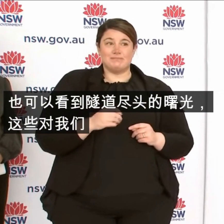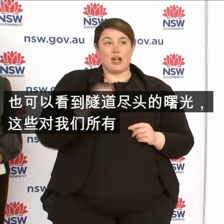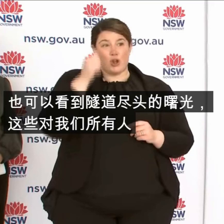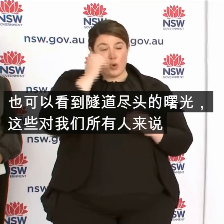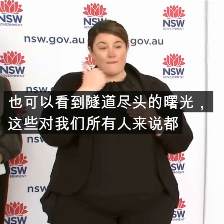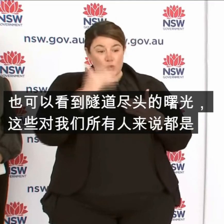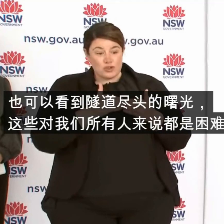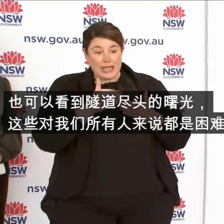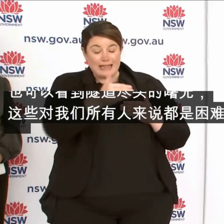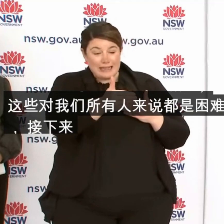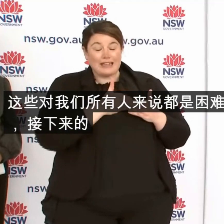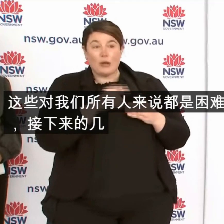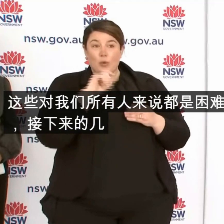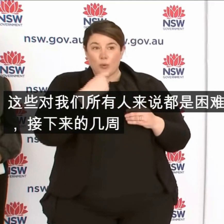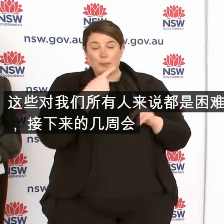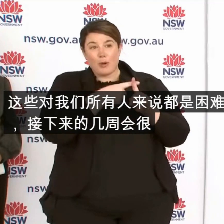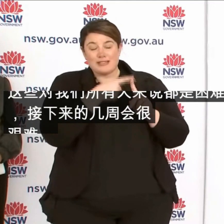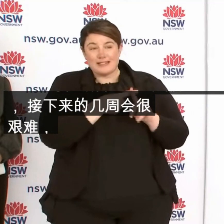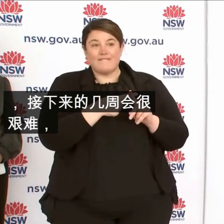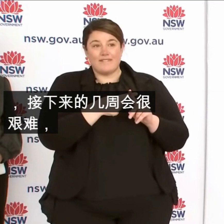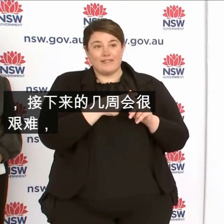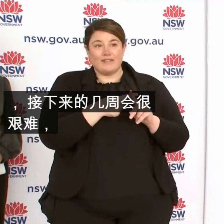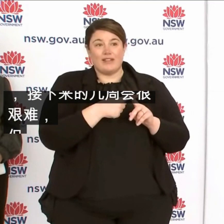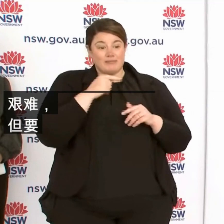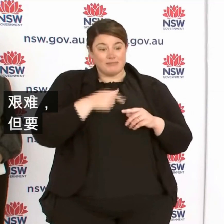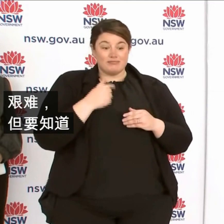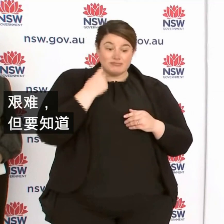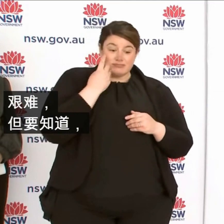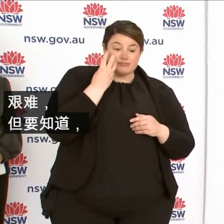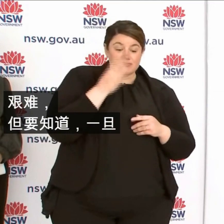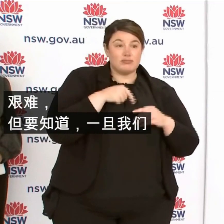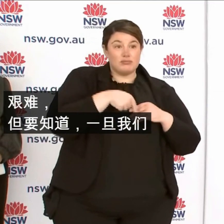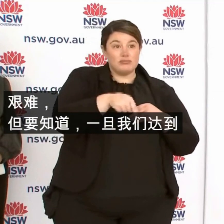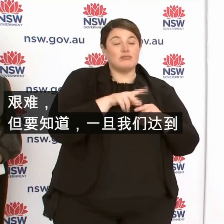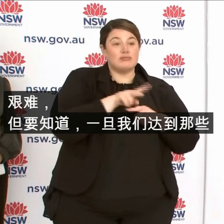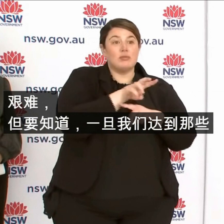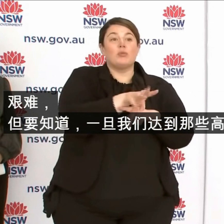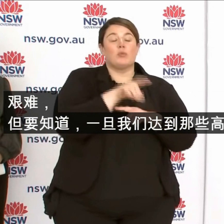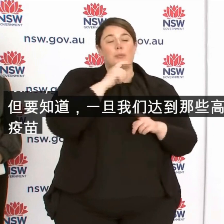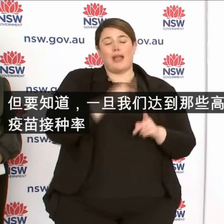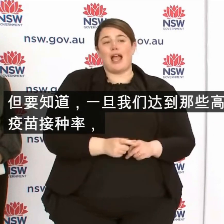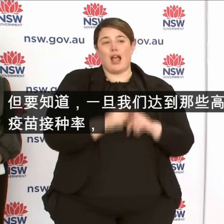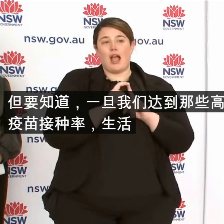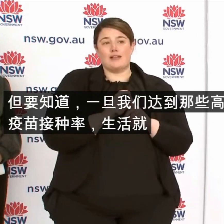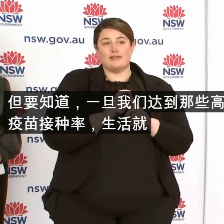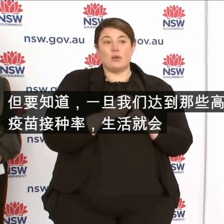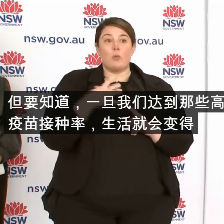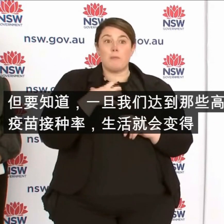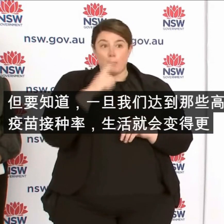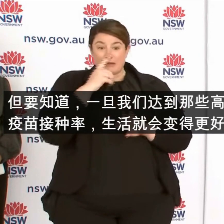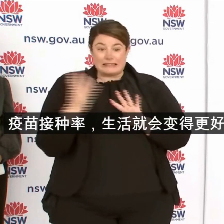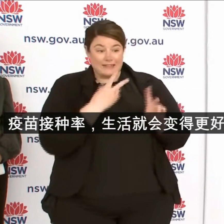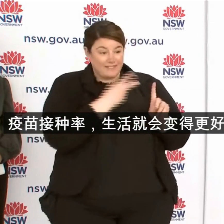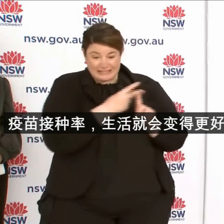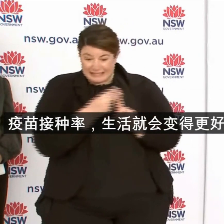the tunnel. These are difficult times for all of us, and the next few weeks will be hard. But know that once we hit those high vaccination rates, life